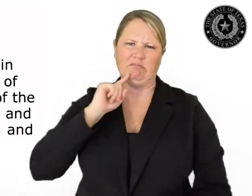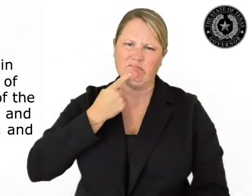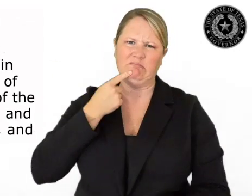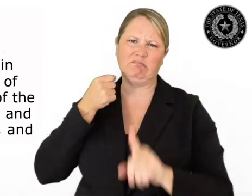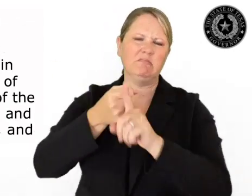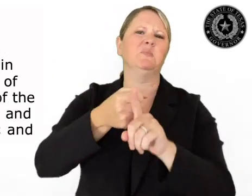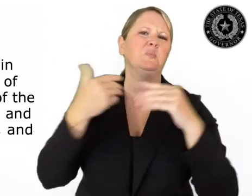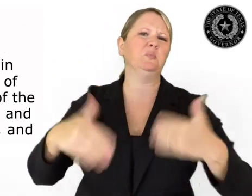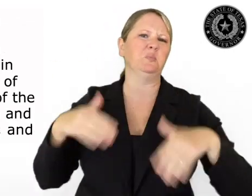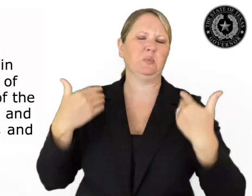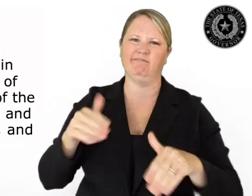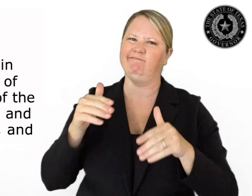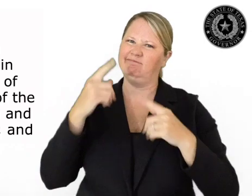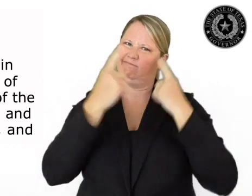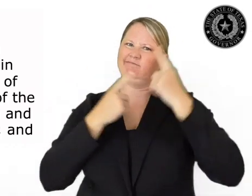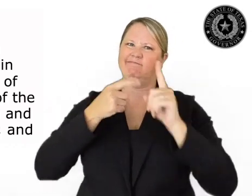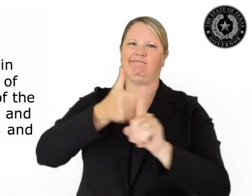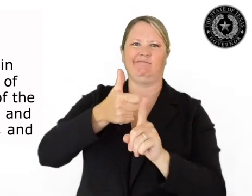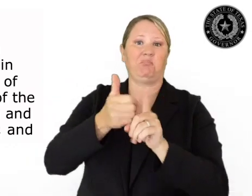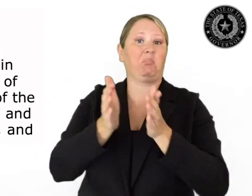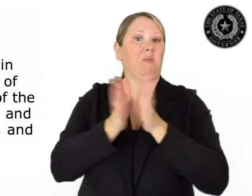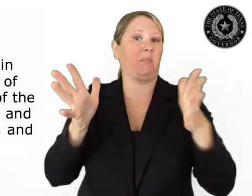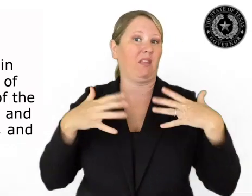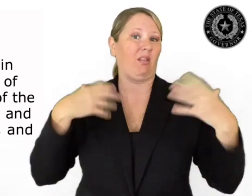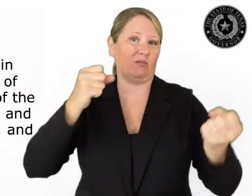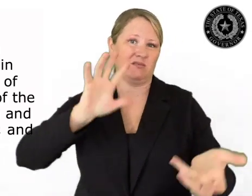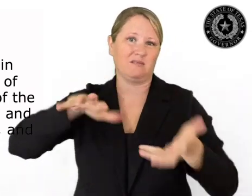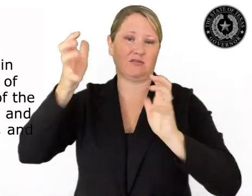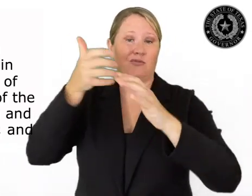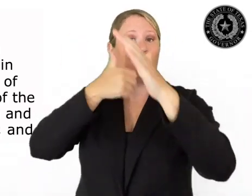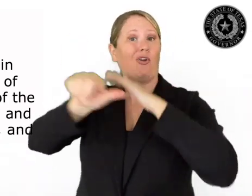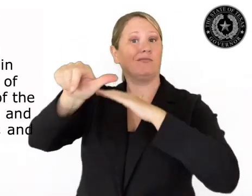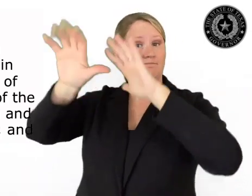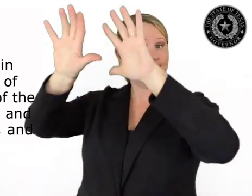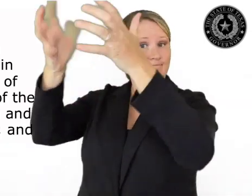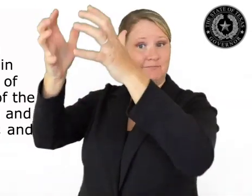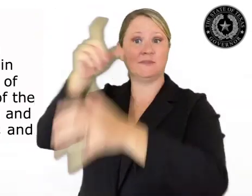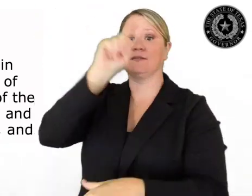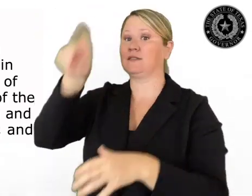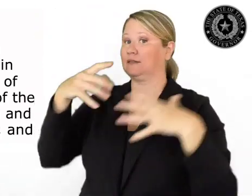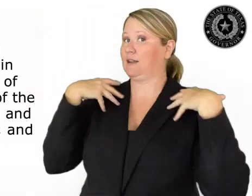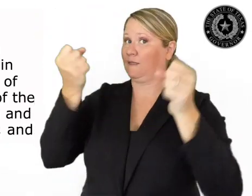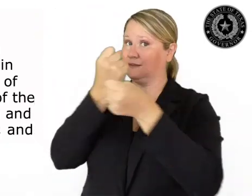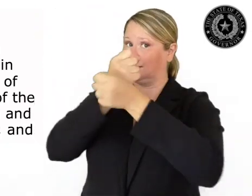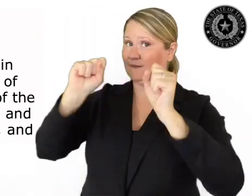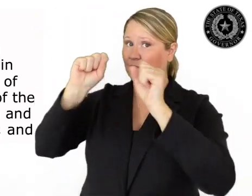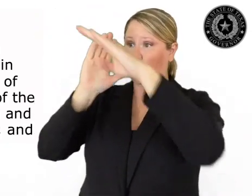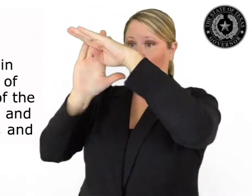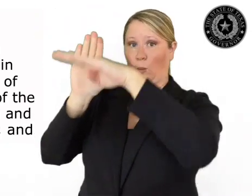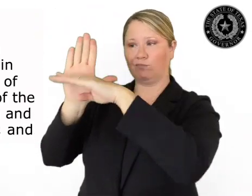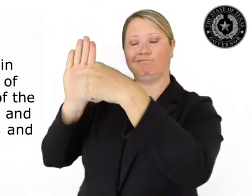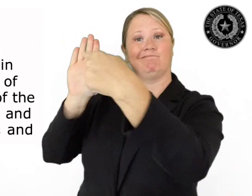of Chapter 81 of the Texas Health and Safety Code, and